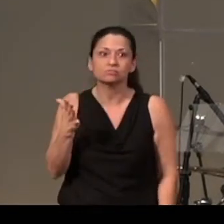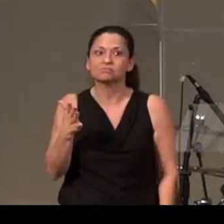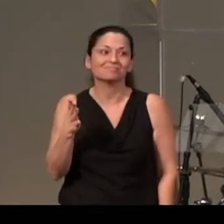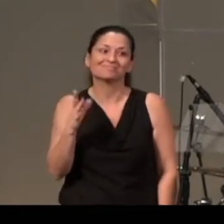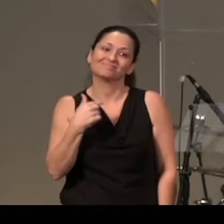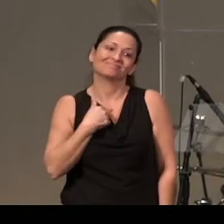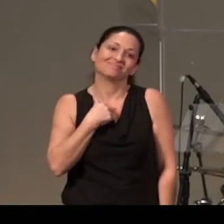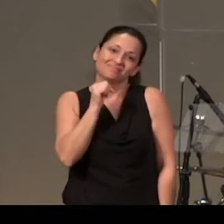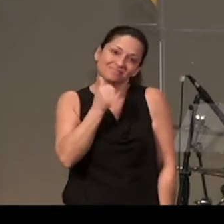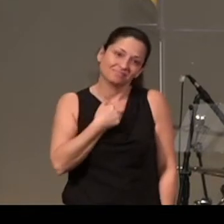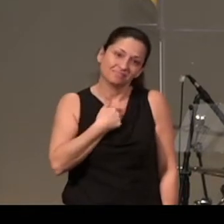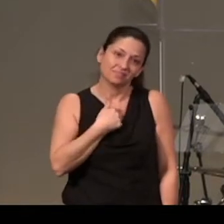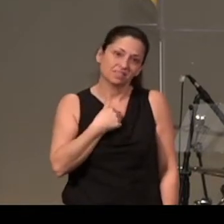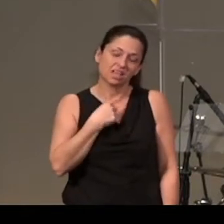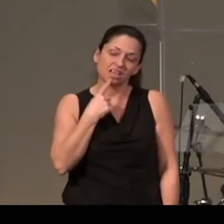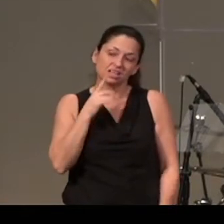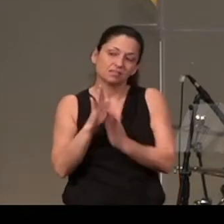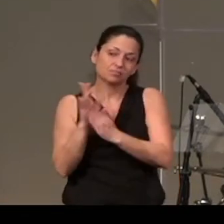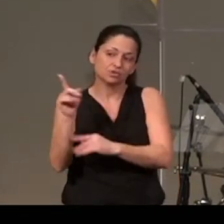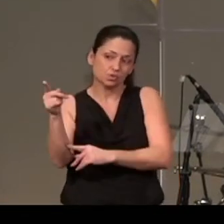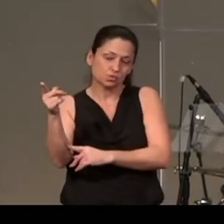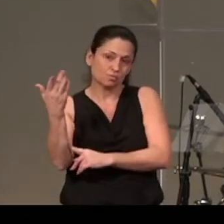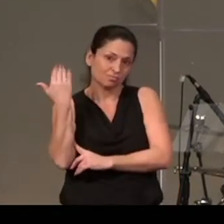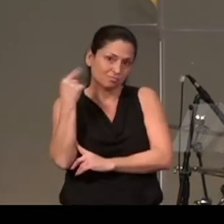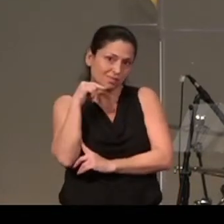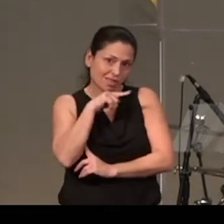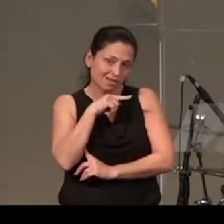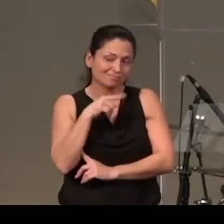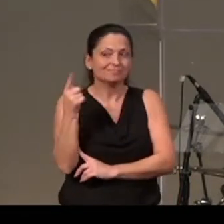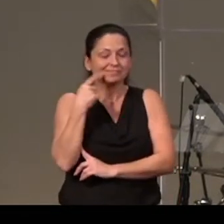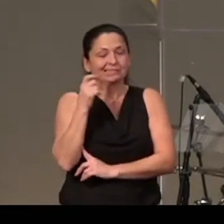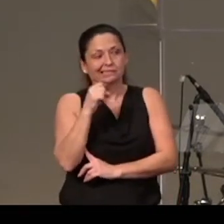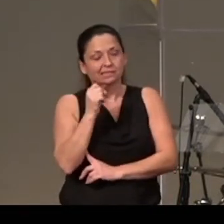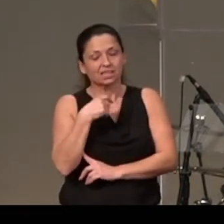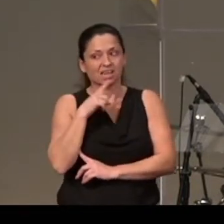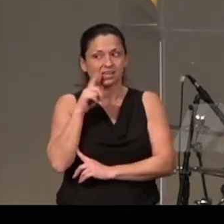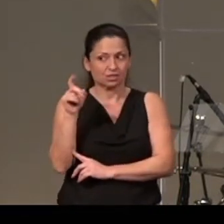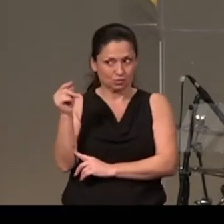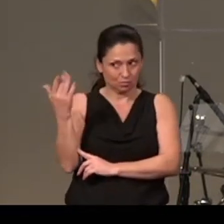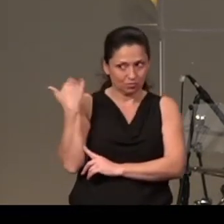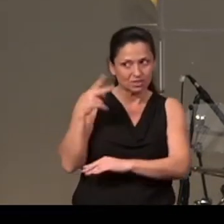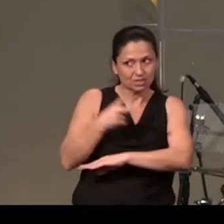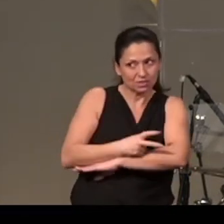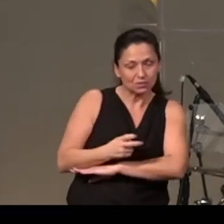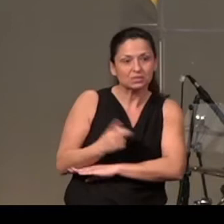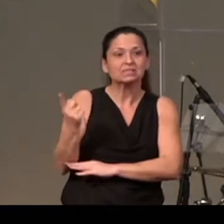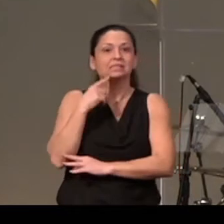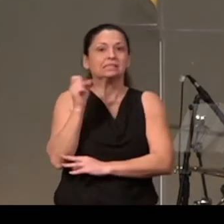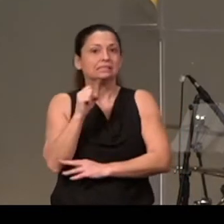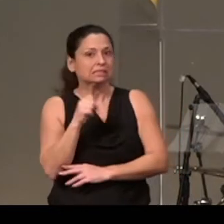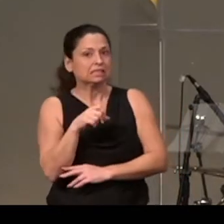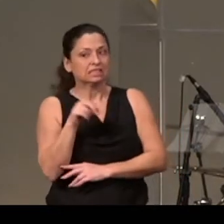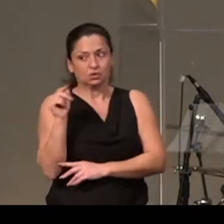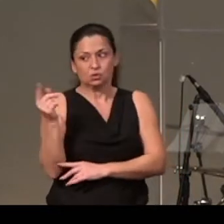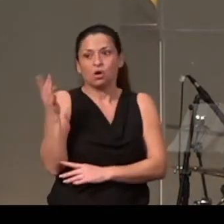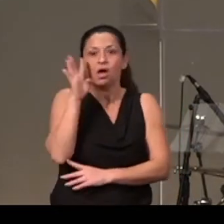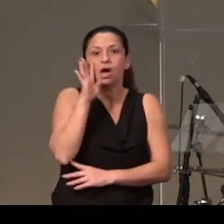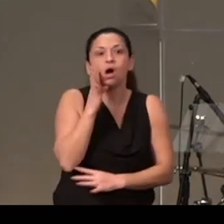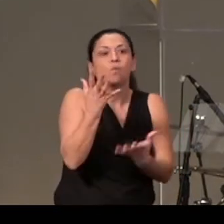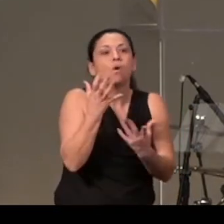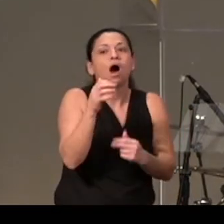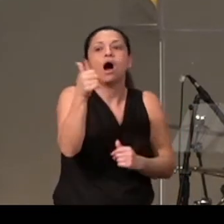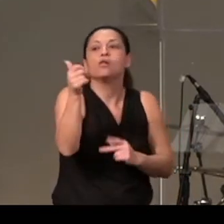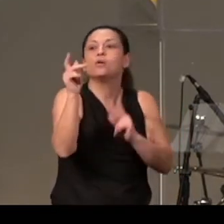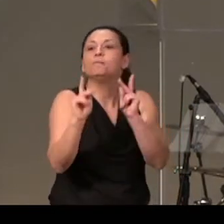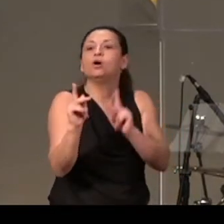to him, listen, have you ever told a lie? And he, like me, said, yeah. Have you ever stolen anything? Yeah. Have you ever wanted what someone else has? Listen, when we